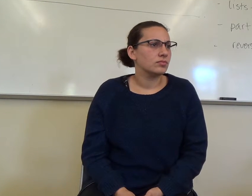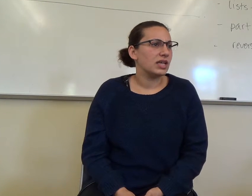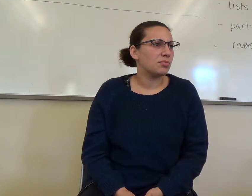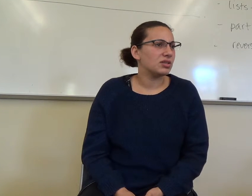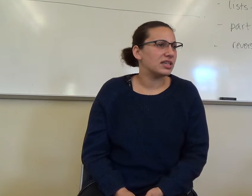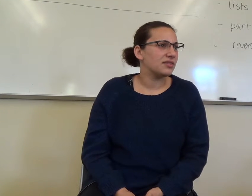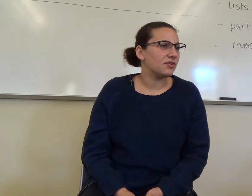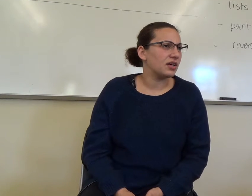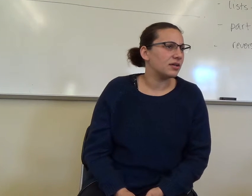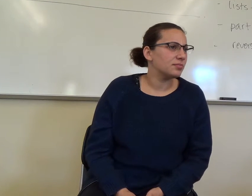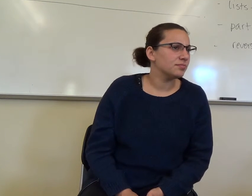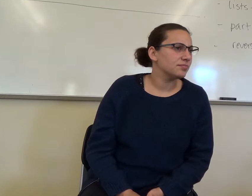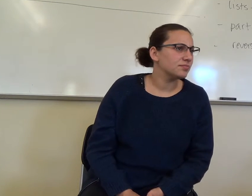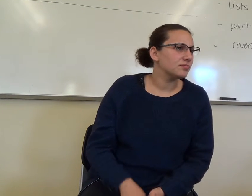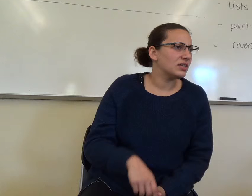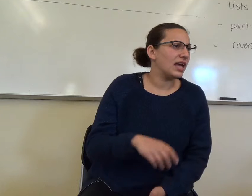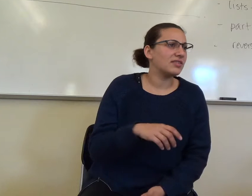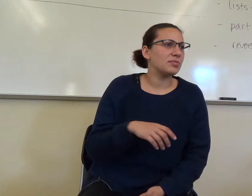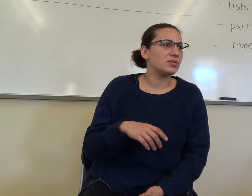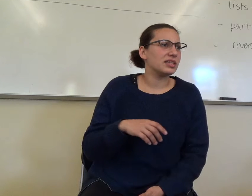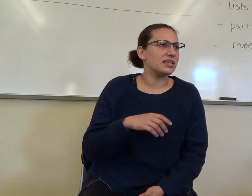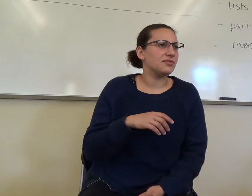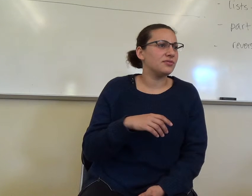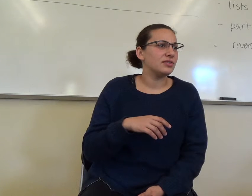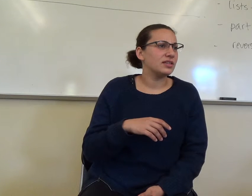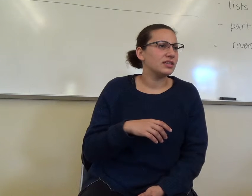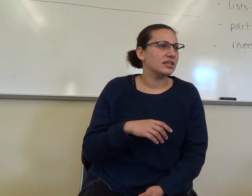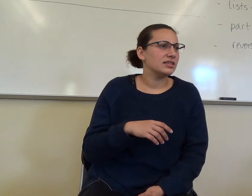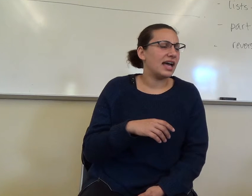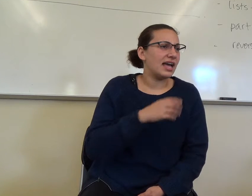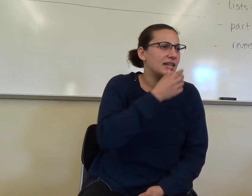They believe, Good. yeah, they believe that,